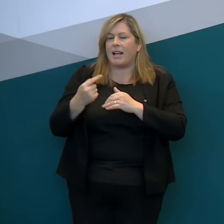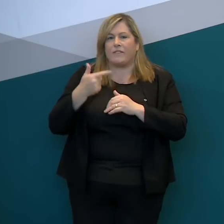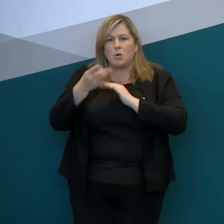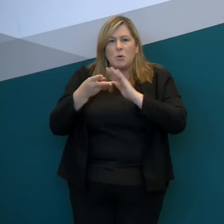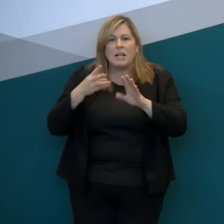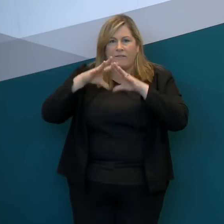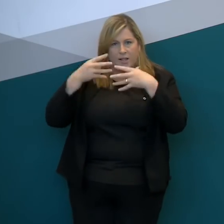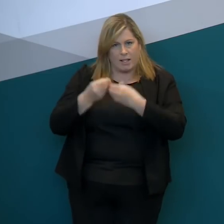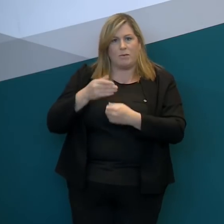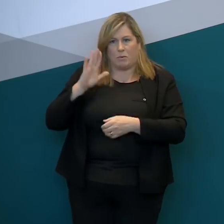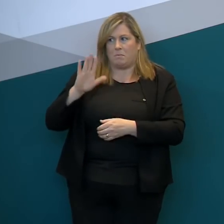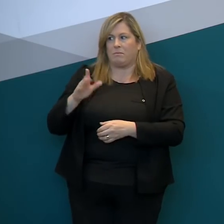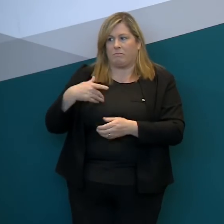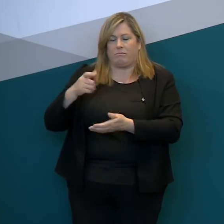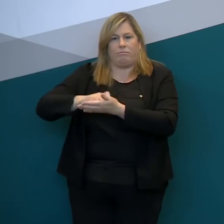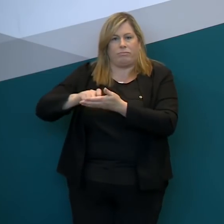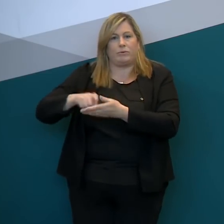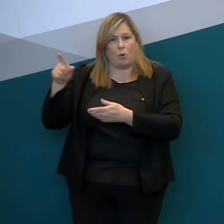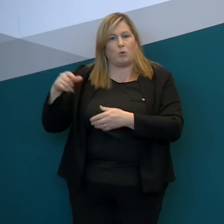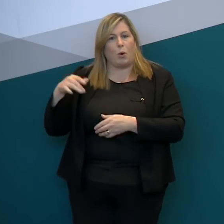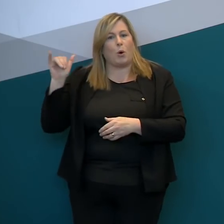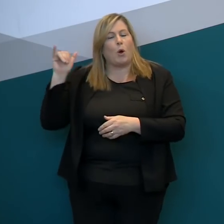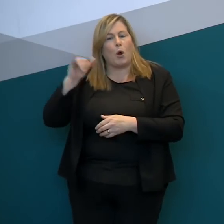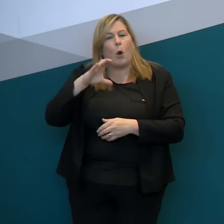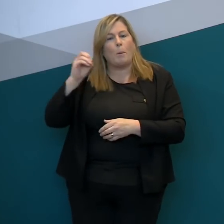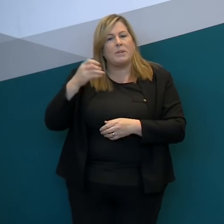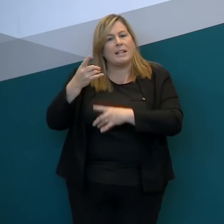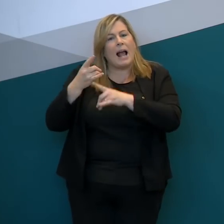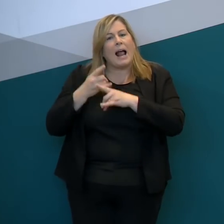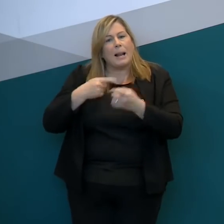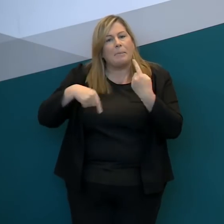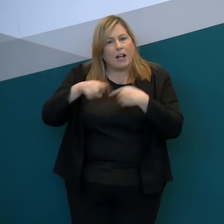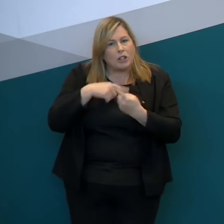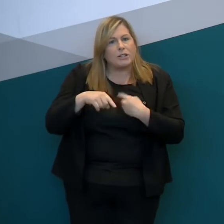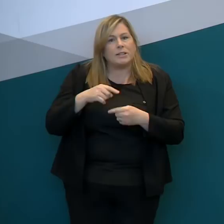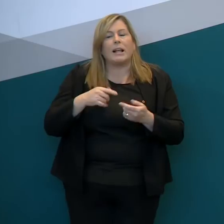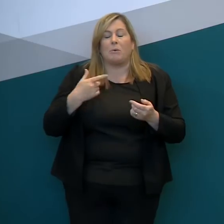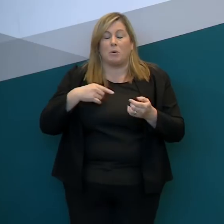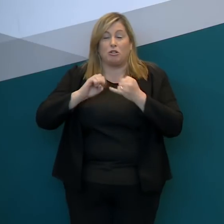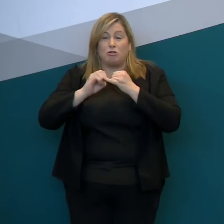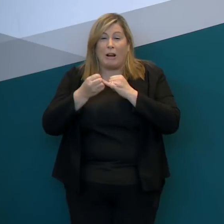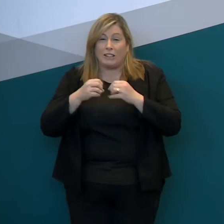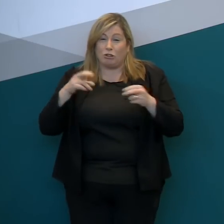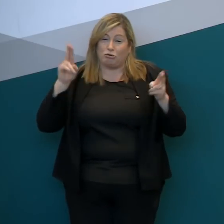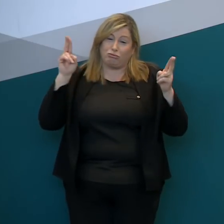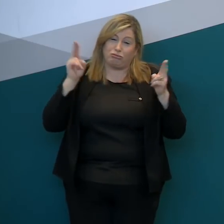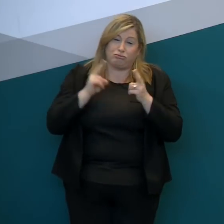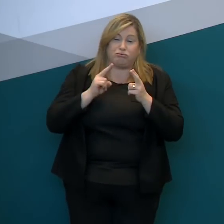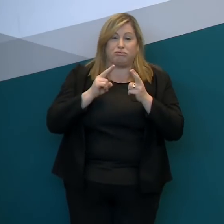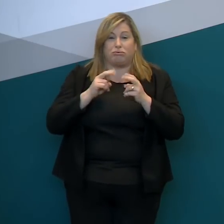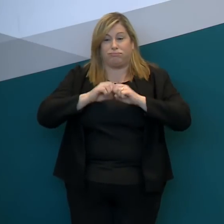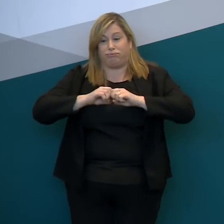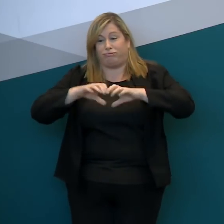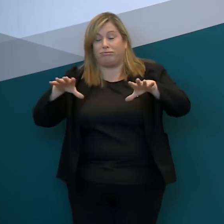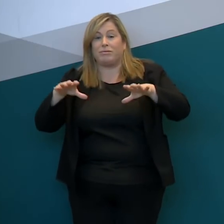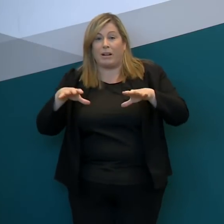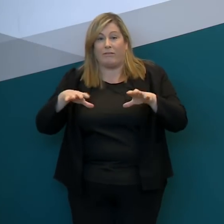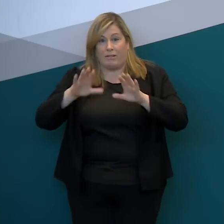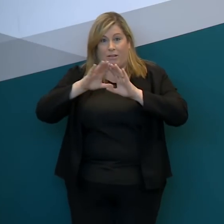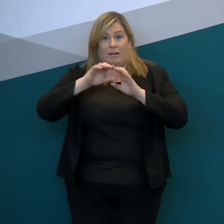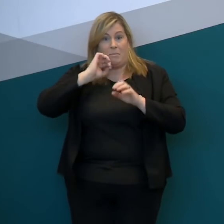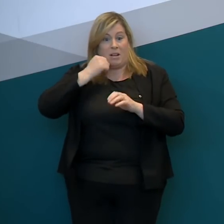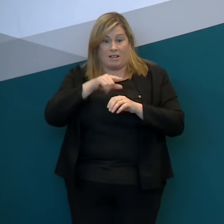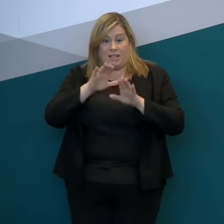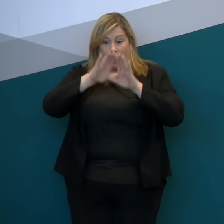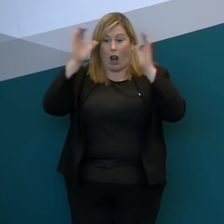the world in the spread and the containment of spread of infectious diseases that become globalized and